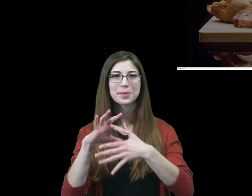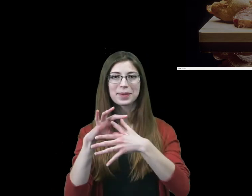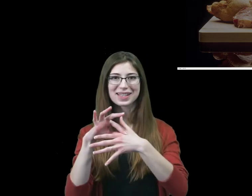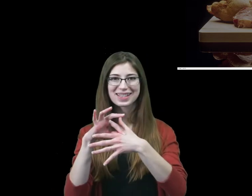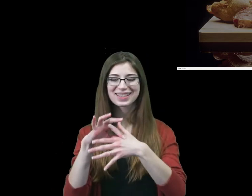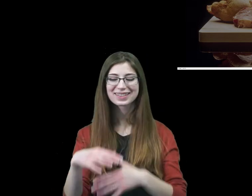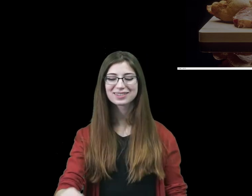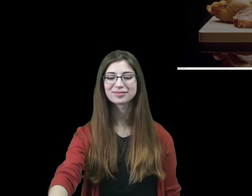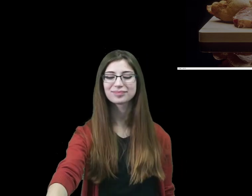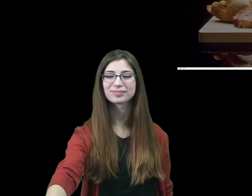Meat.